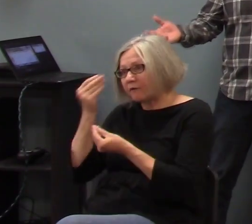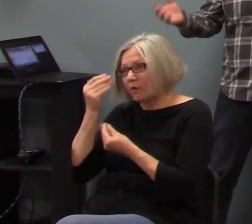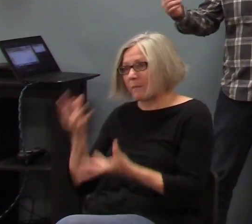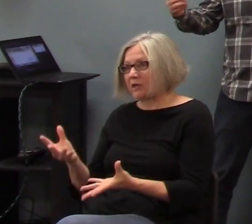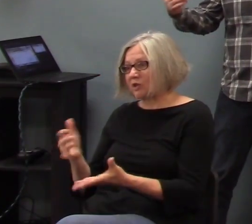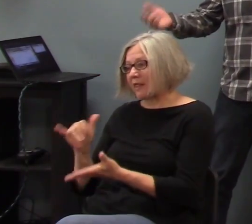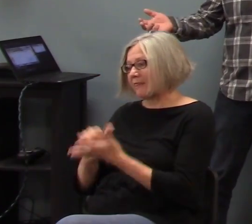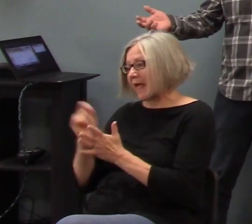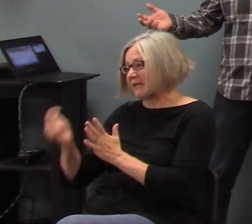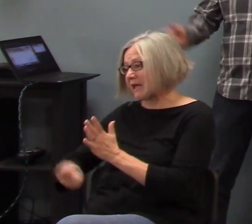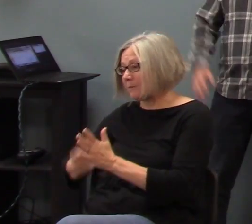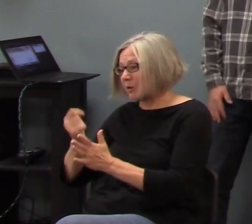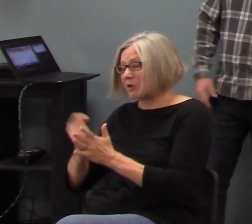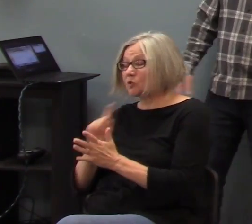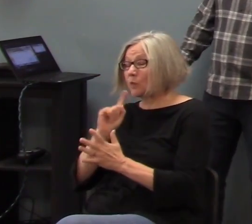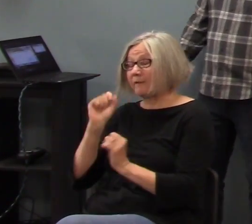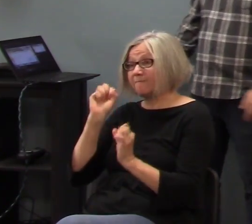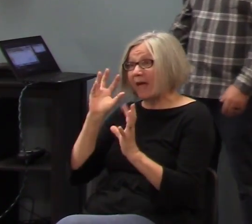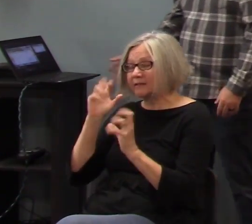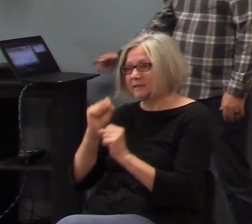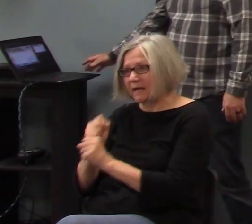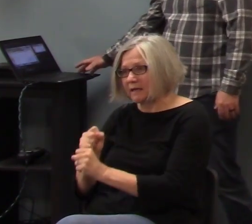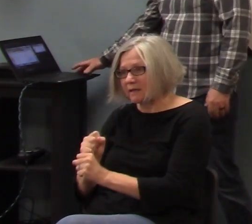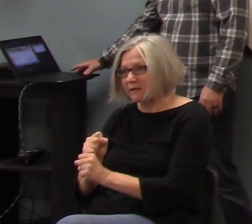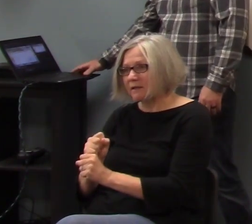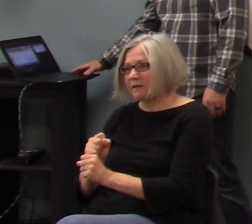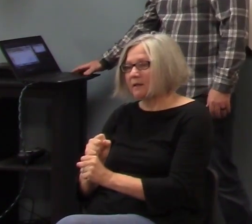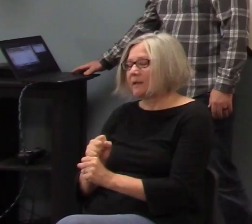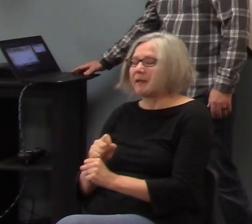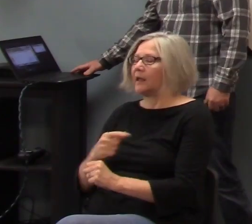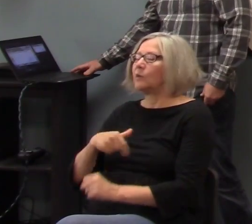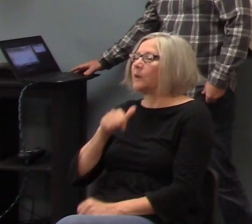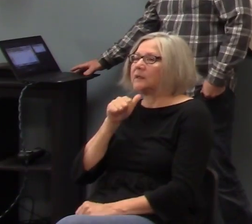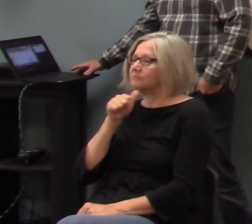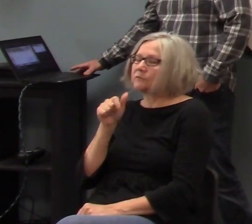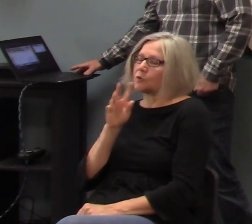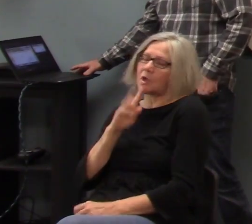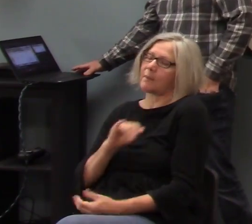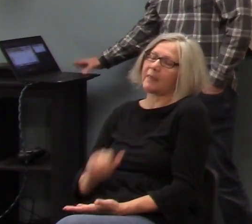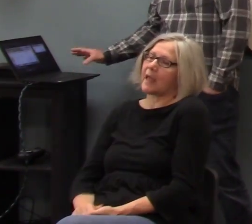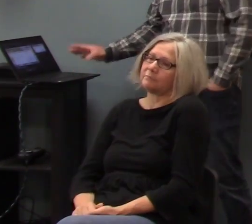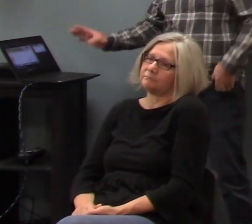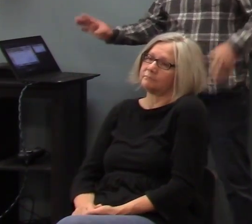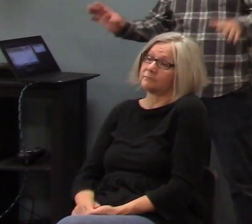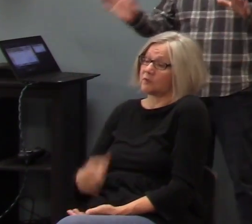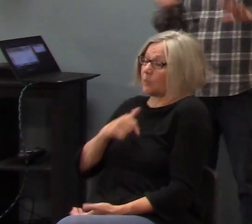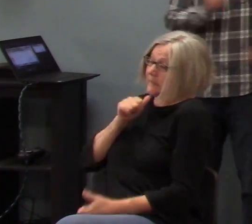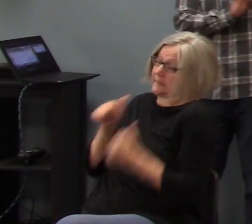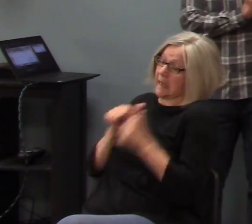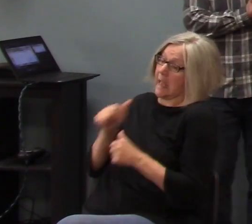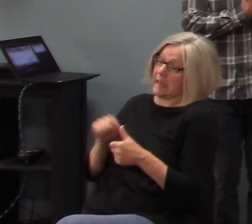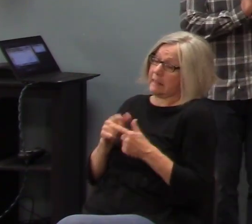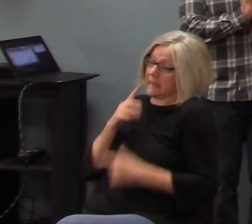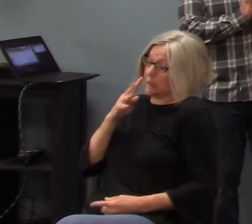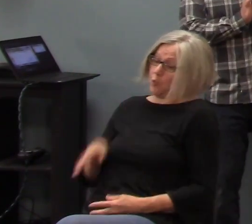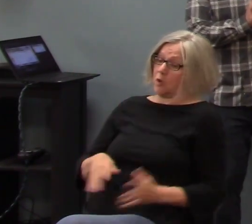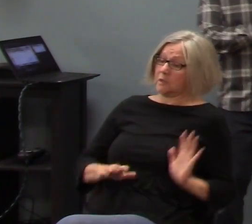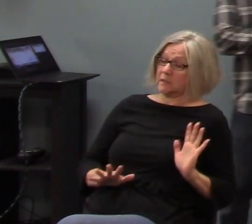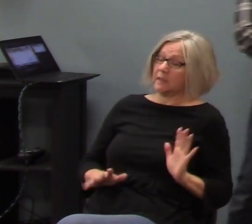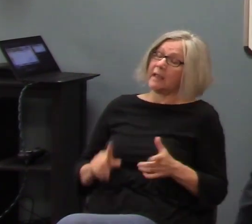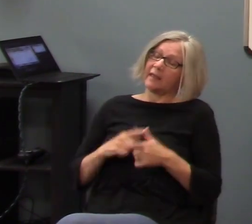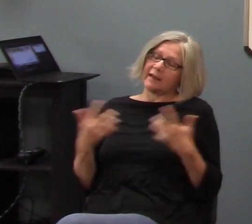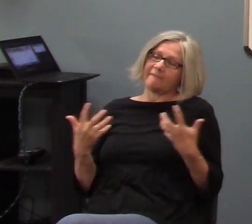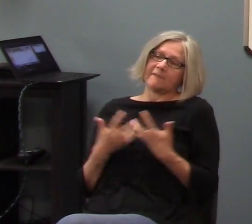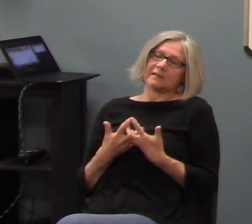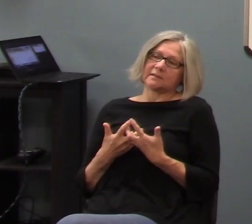period and fossil record. And we don't talk about it at all. So we just deny them, and then we can ignore them, and then it fits a